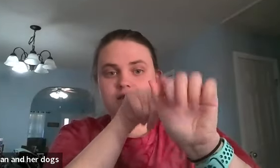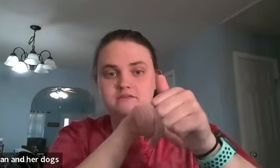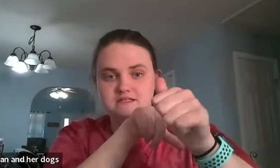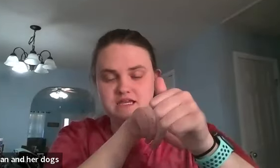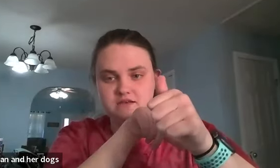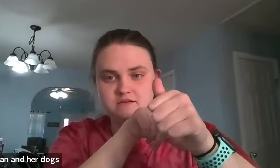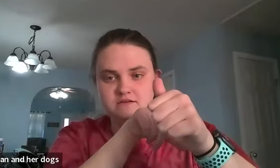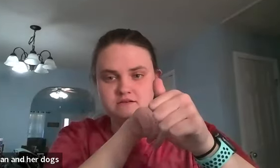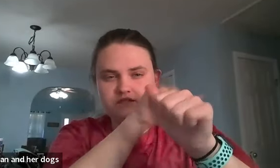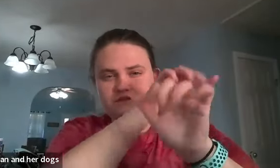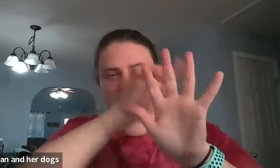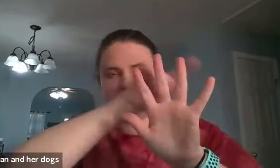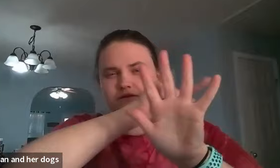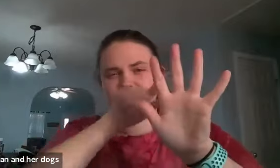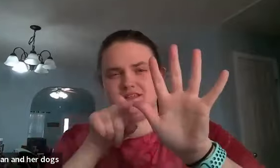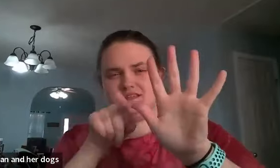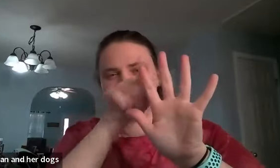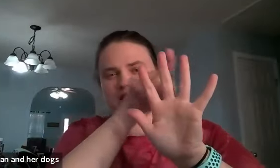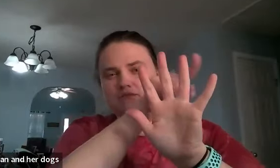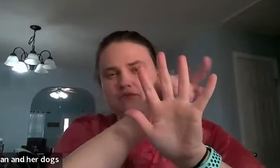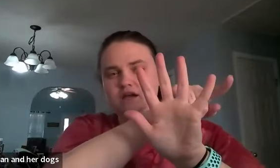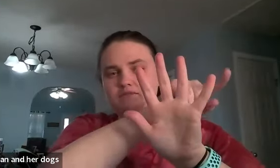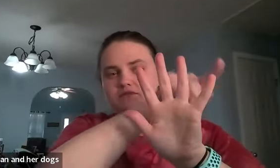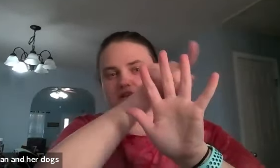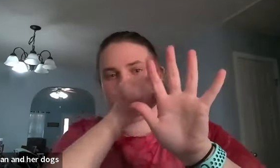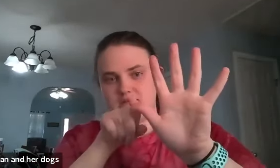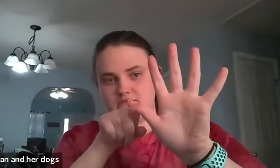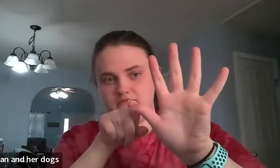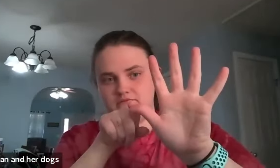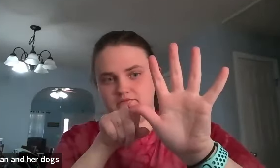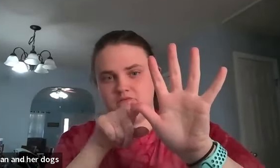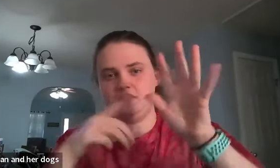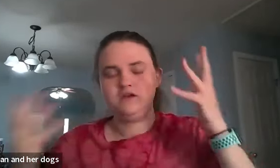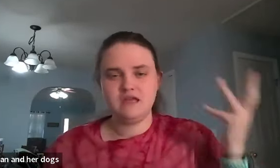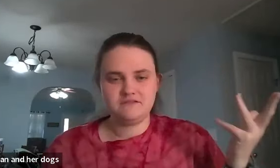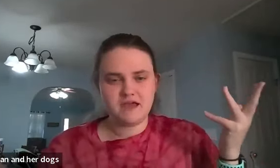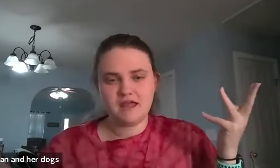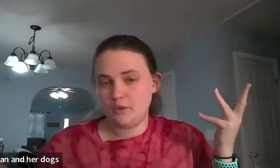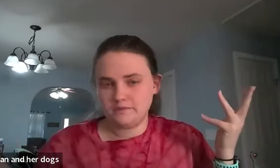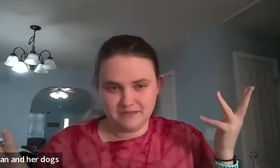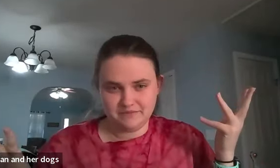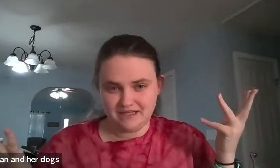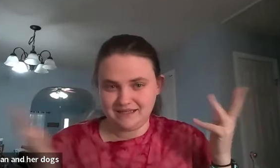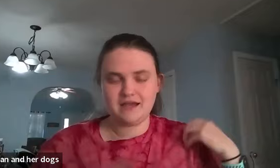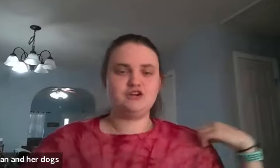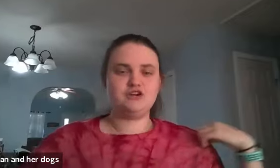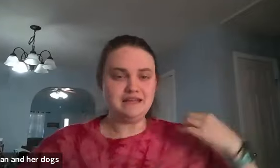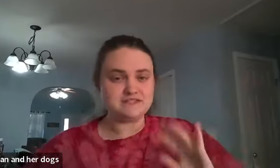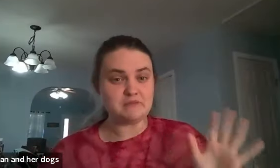7, 8, 9, and then 10. So if it makes sense, like it's kind of building up to come back down. If that helps anybody, I try to give some